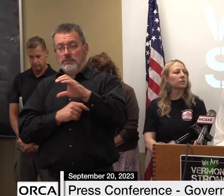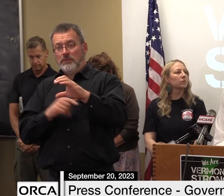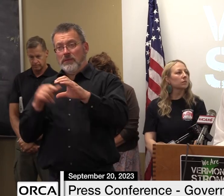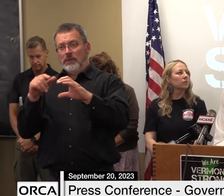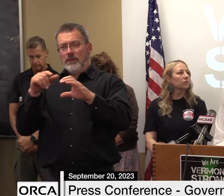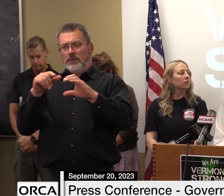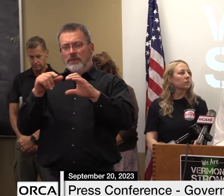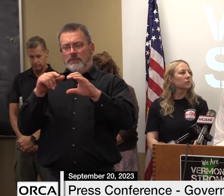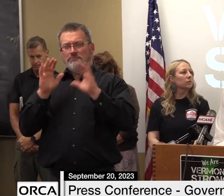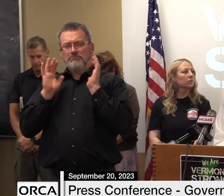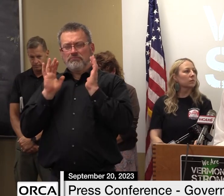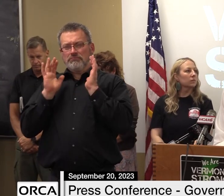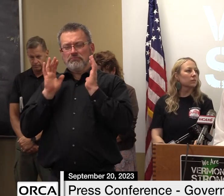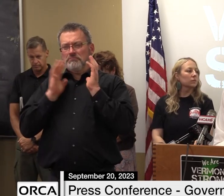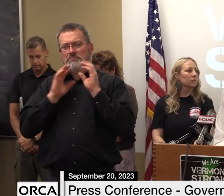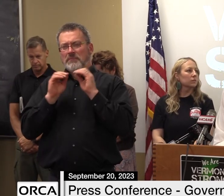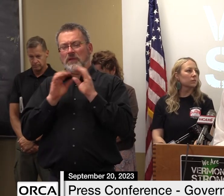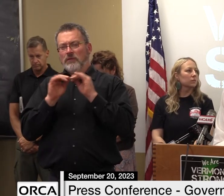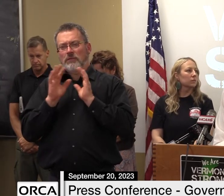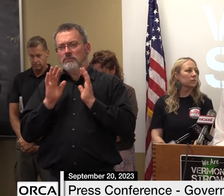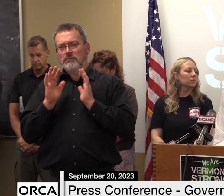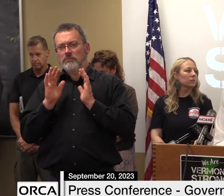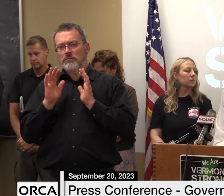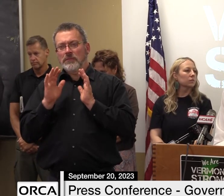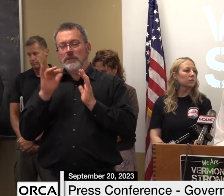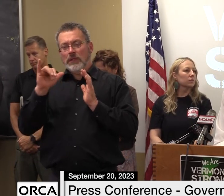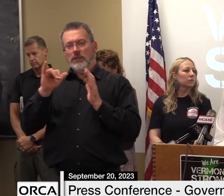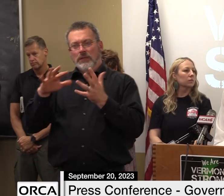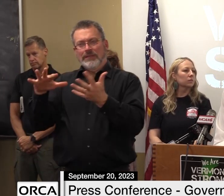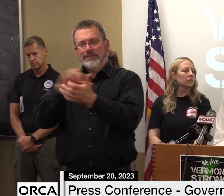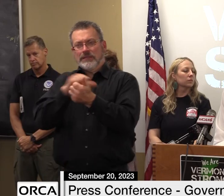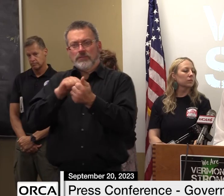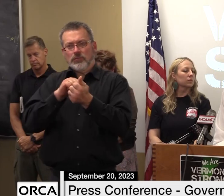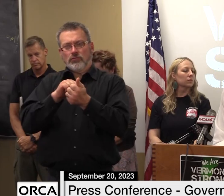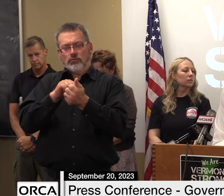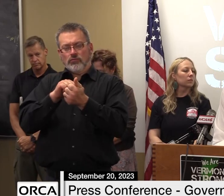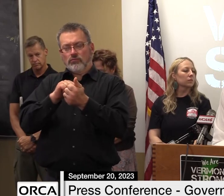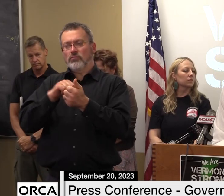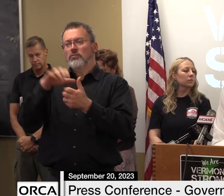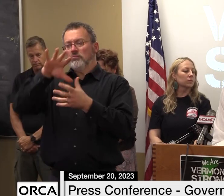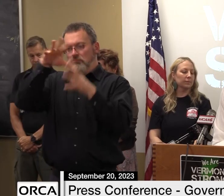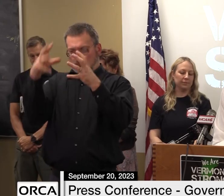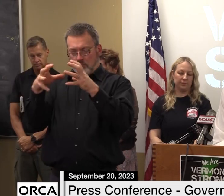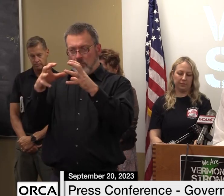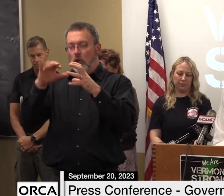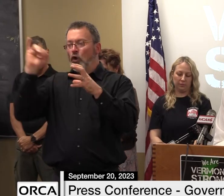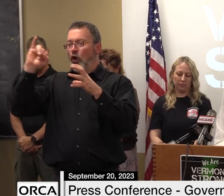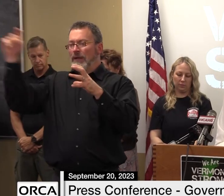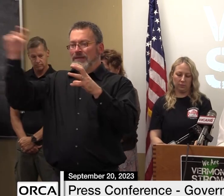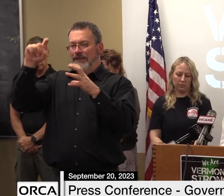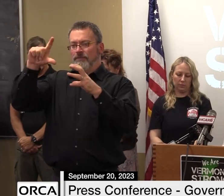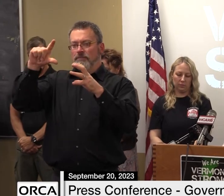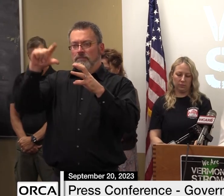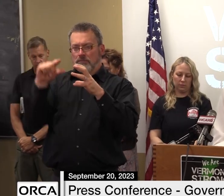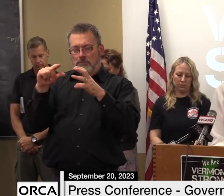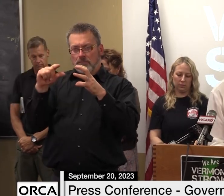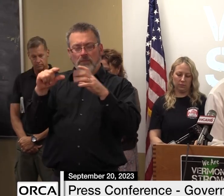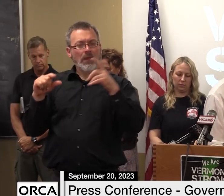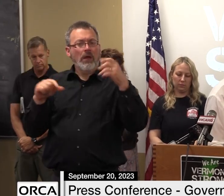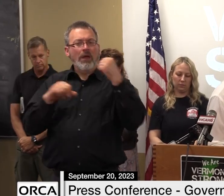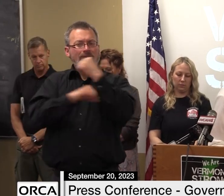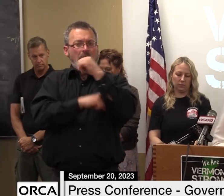well, basically less of insurance or less money from Vermont Community Foundation or the Montpelier Recovery